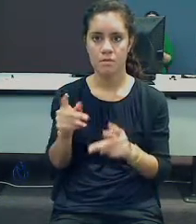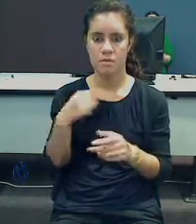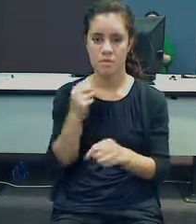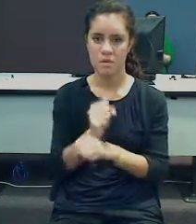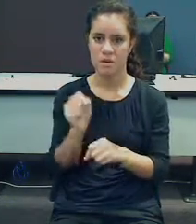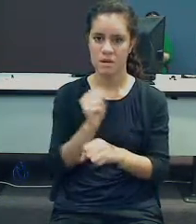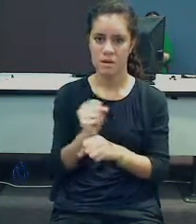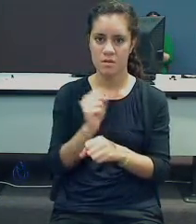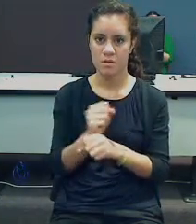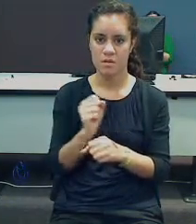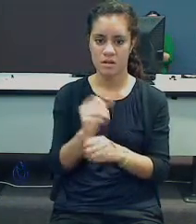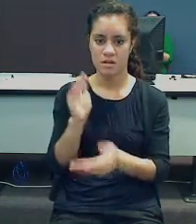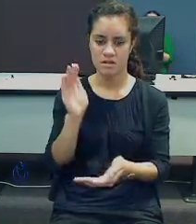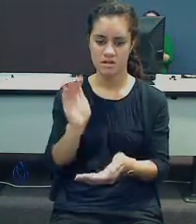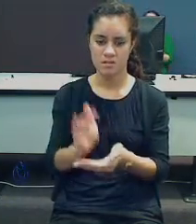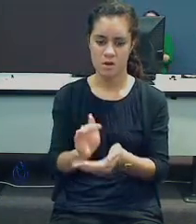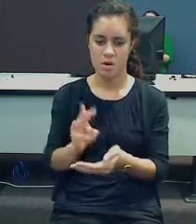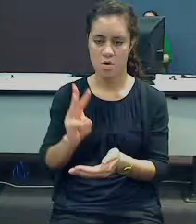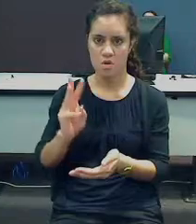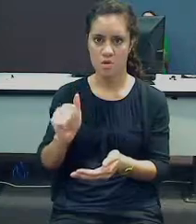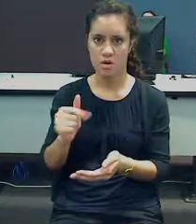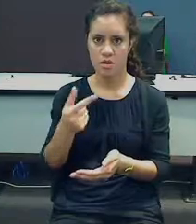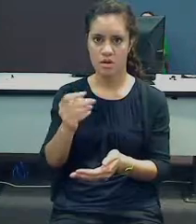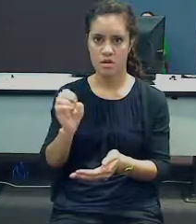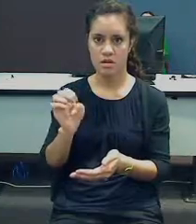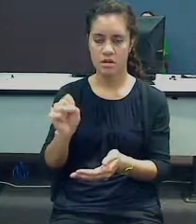conditions. In 1900, for example,